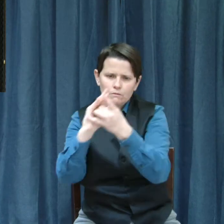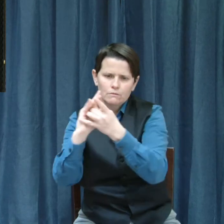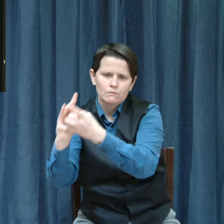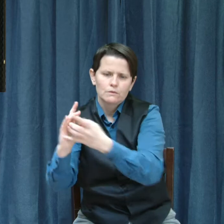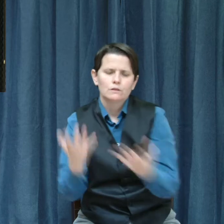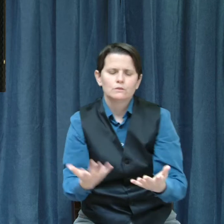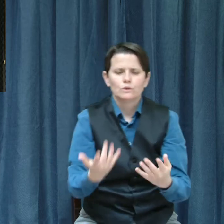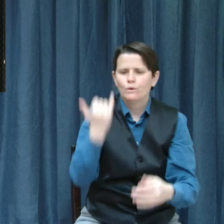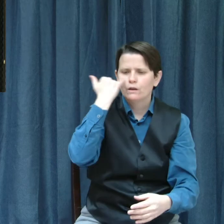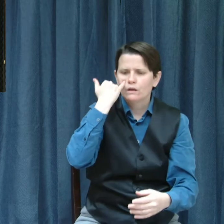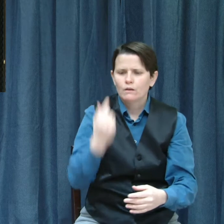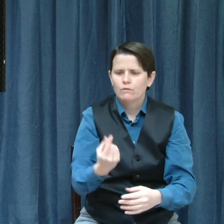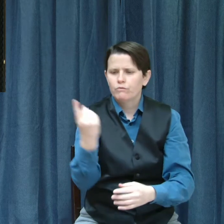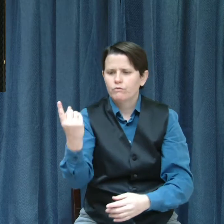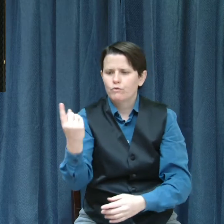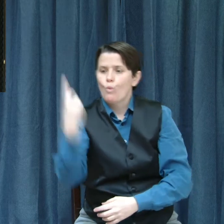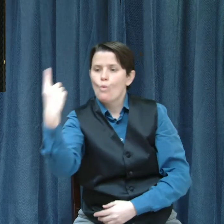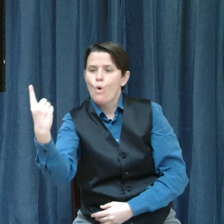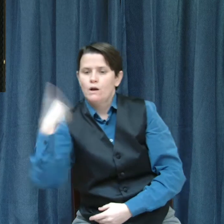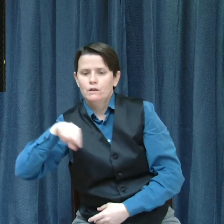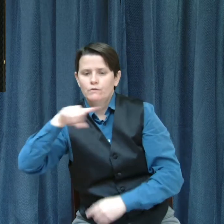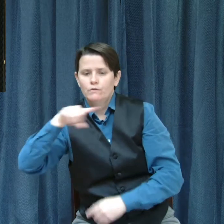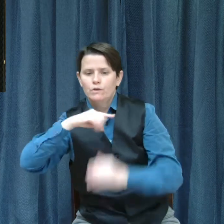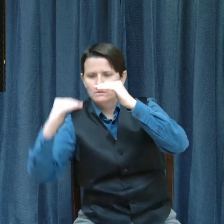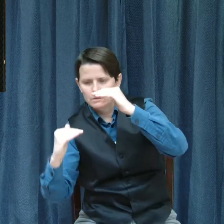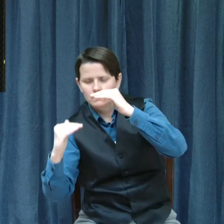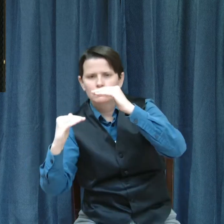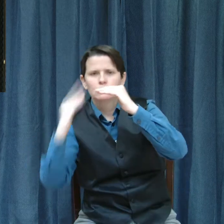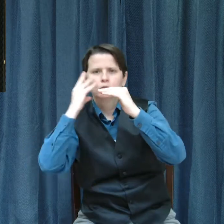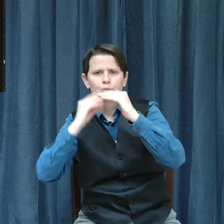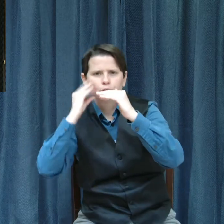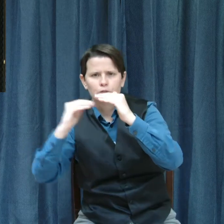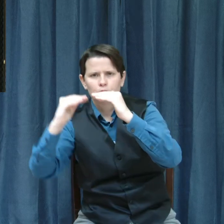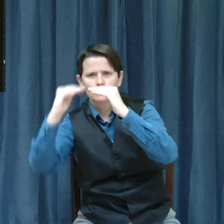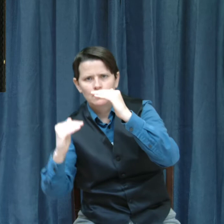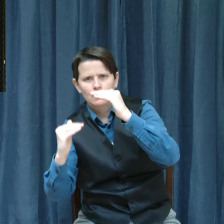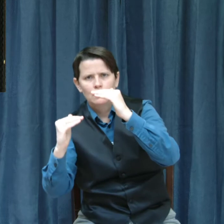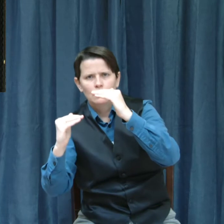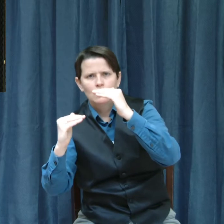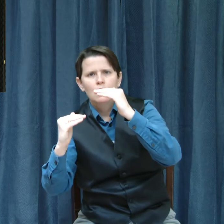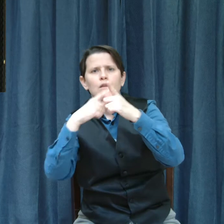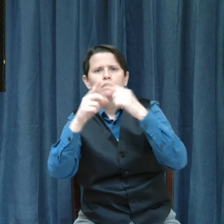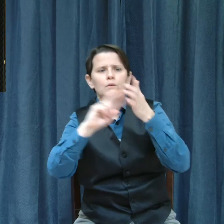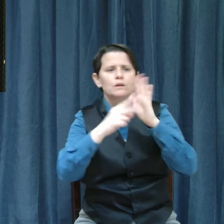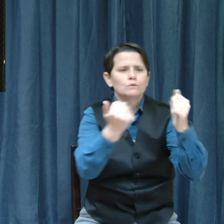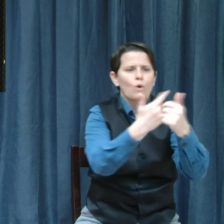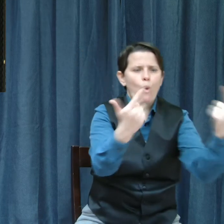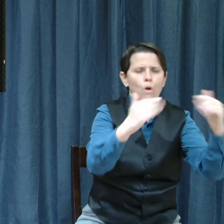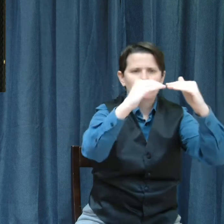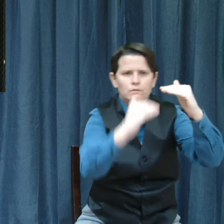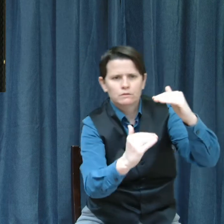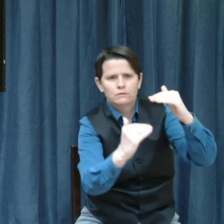inequality of any way, shape, or form, then all of us are. And when we begin